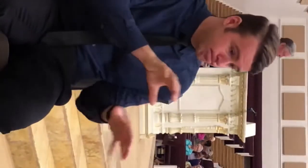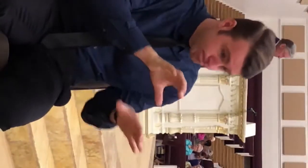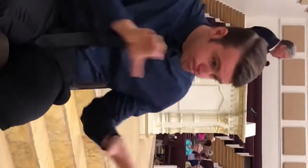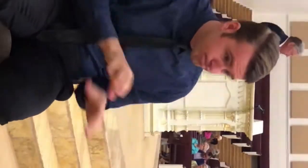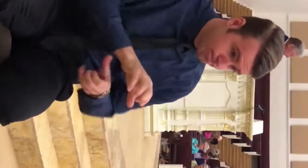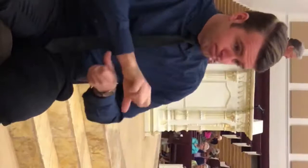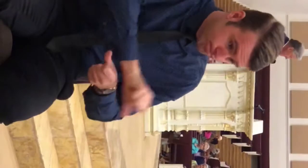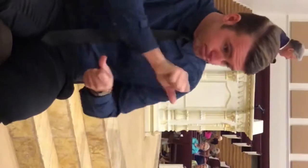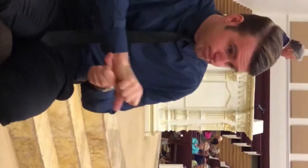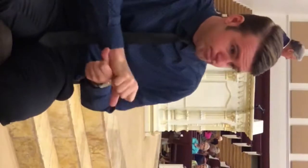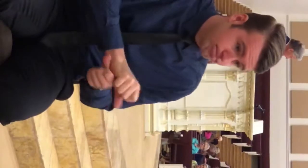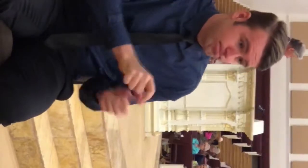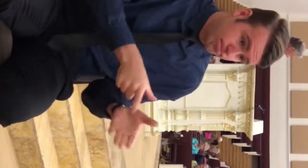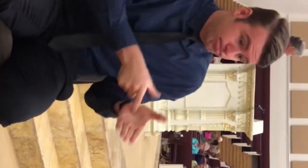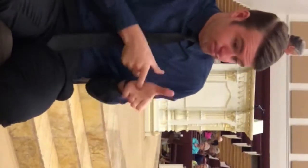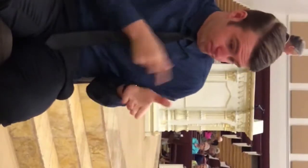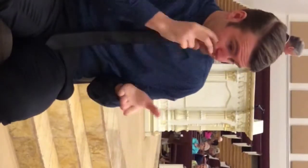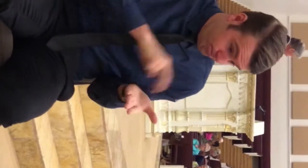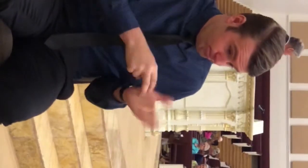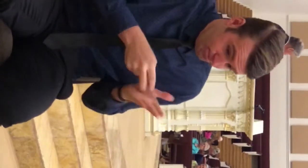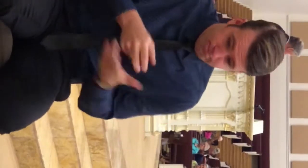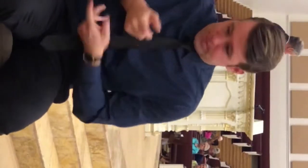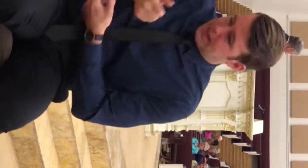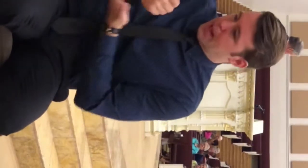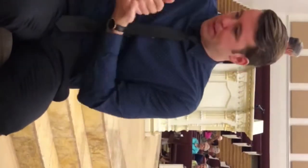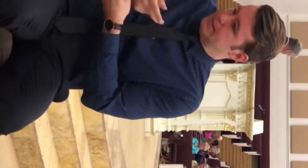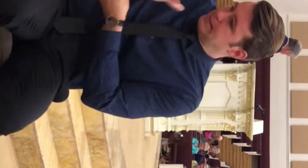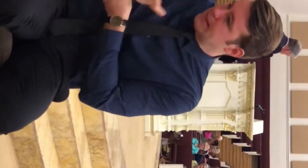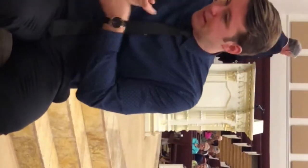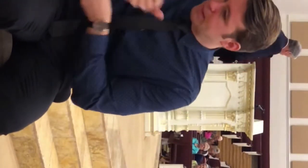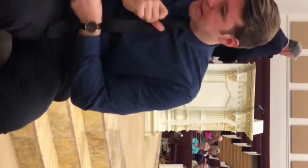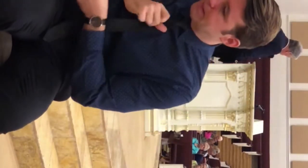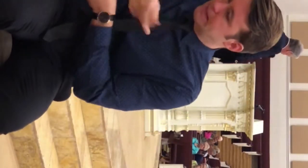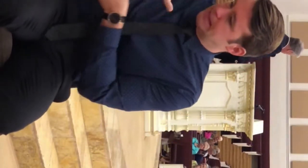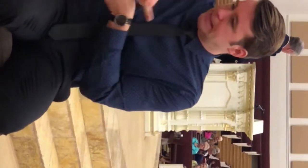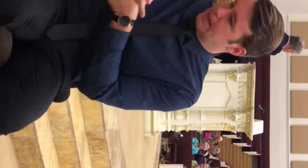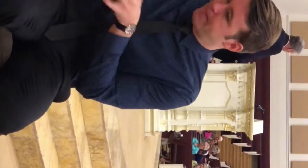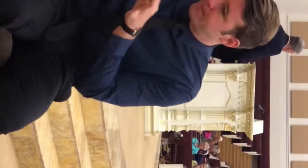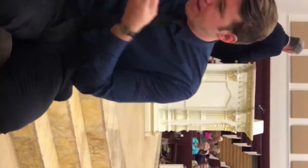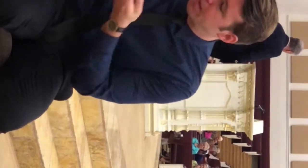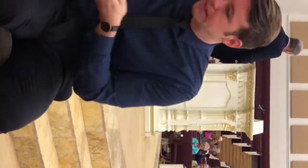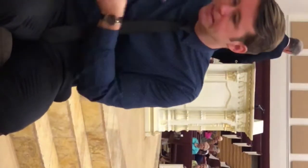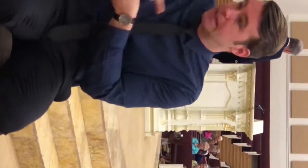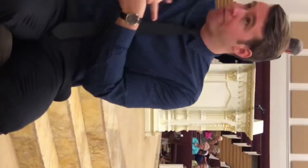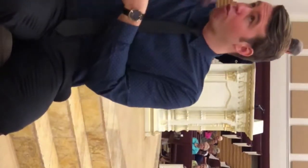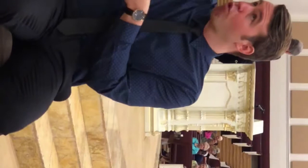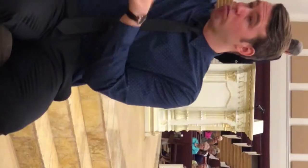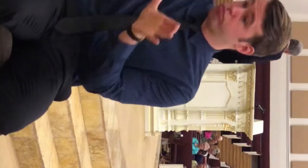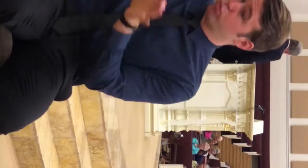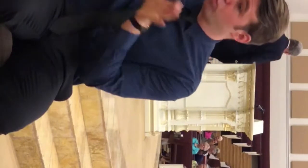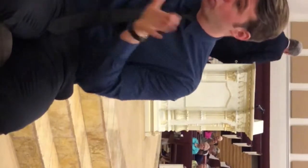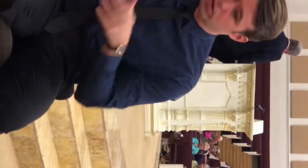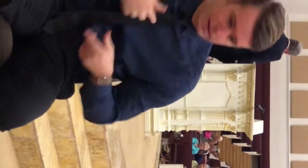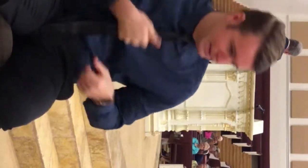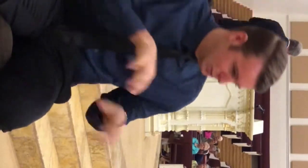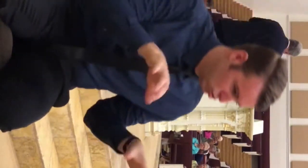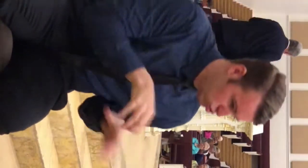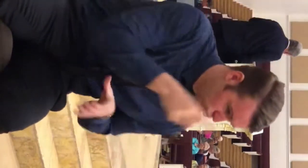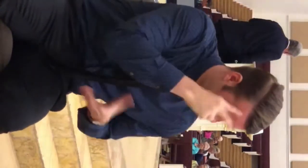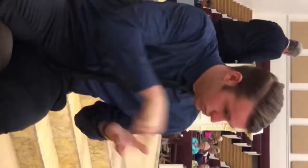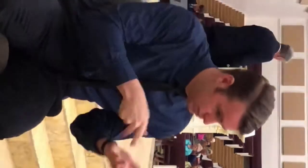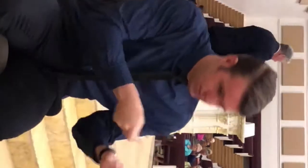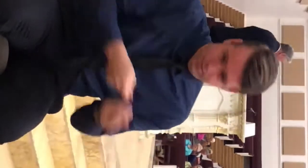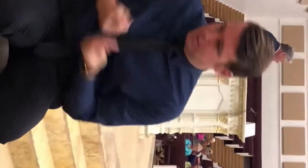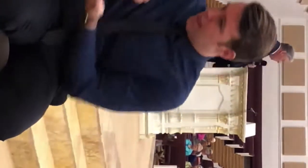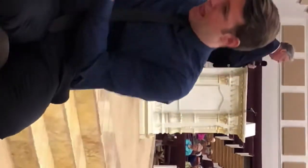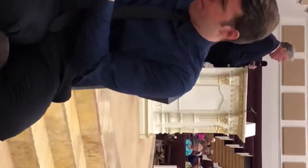needed to take care of your family, to take care of yourself, to take care of the work of God. I started this morning